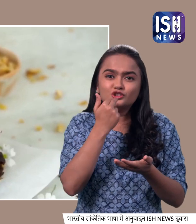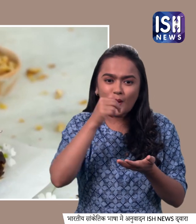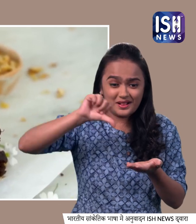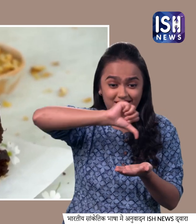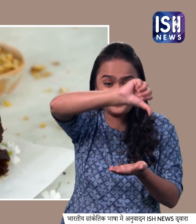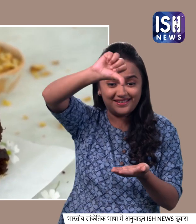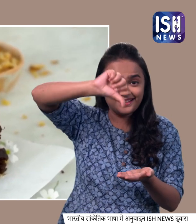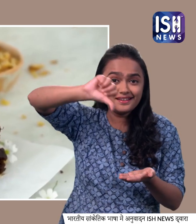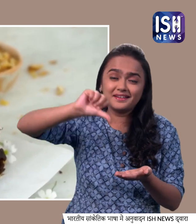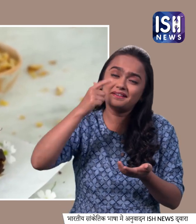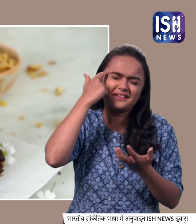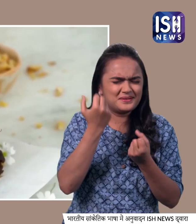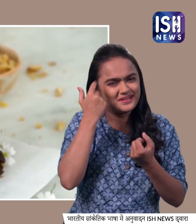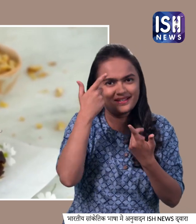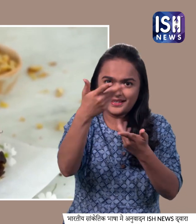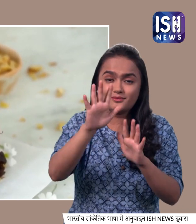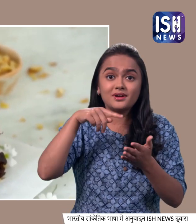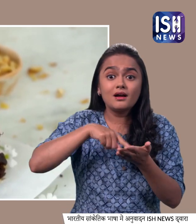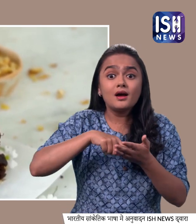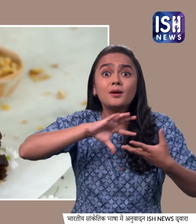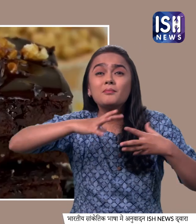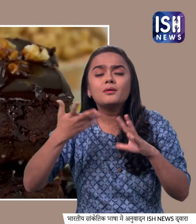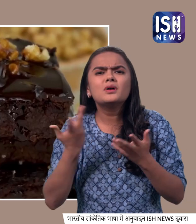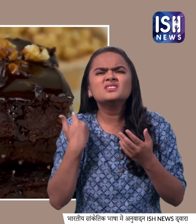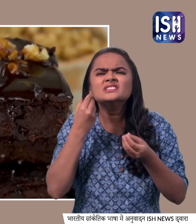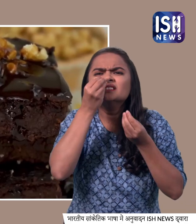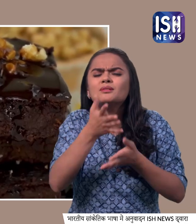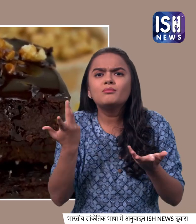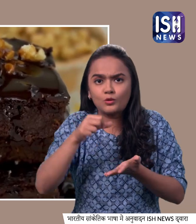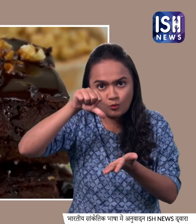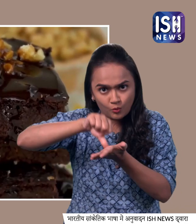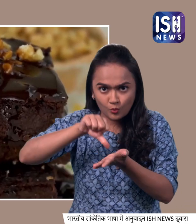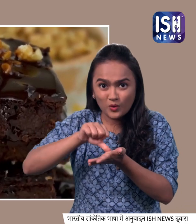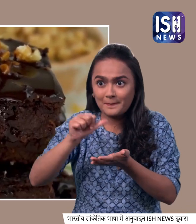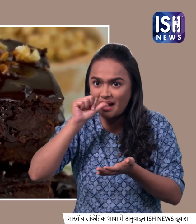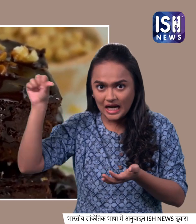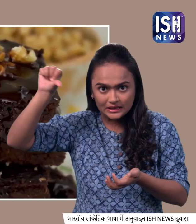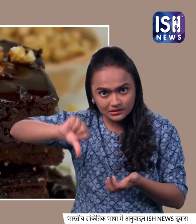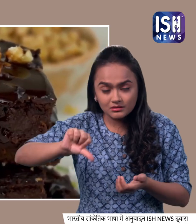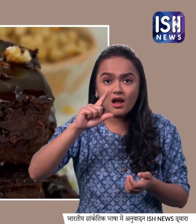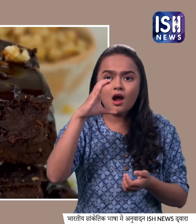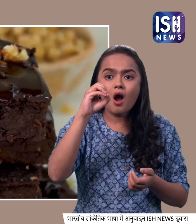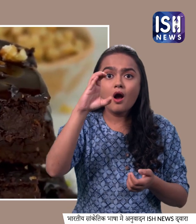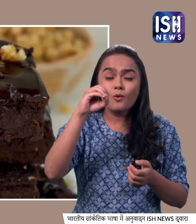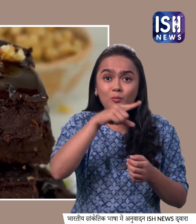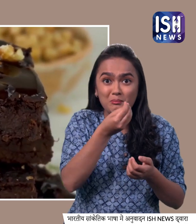chocolate glazing on For making this, we simply blend the syrup and cacao powder in mix.